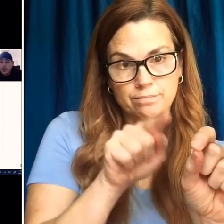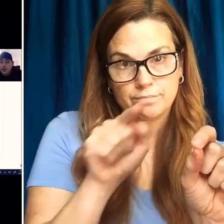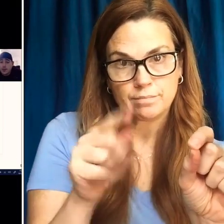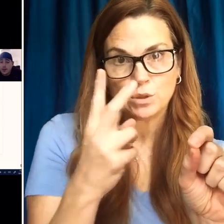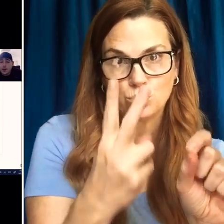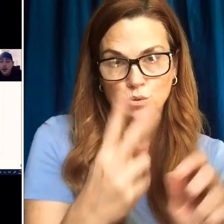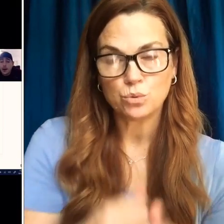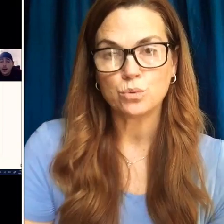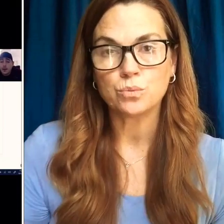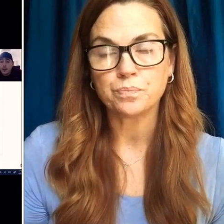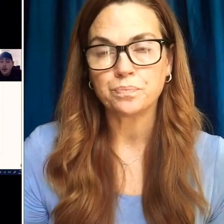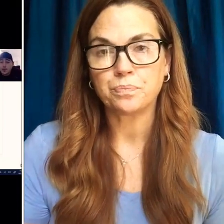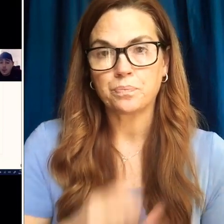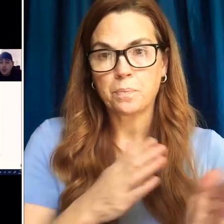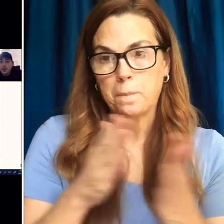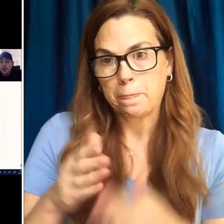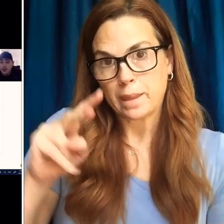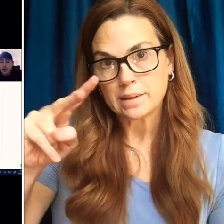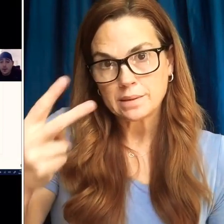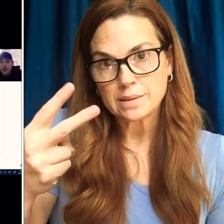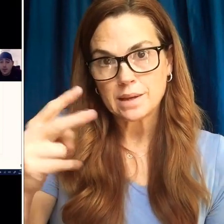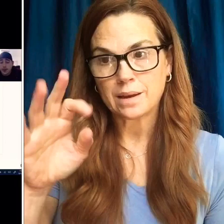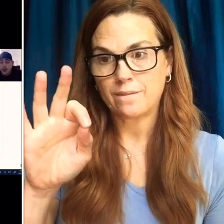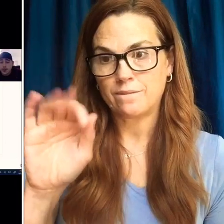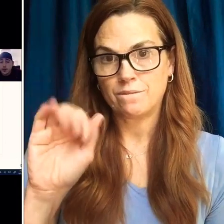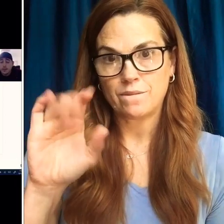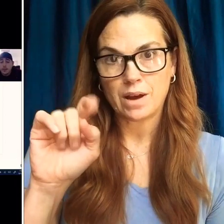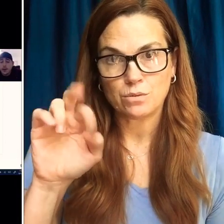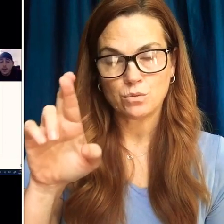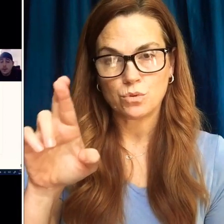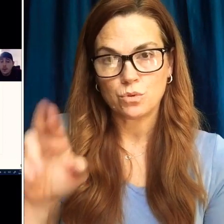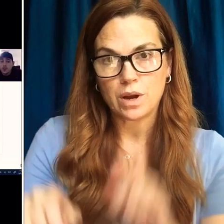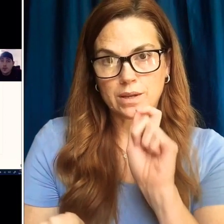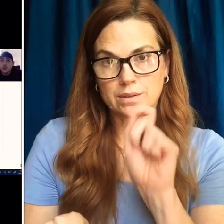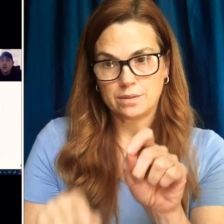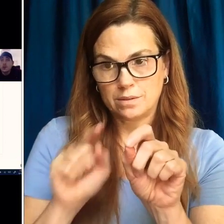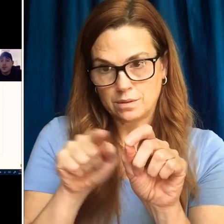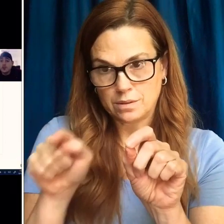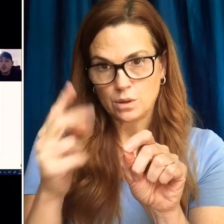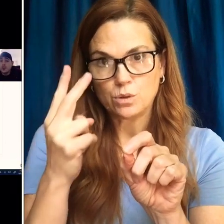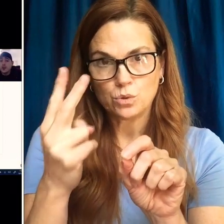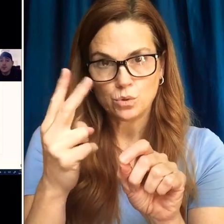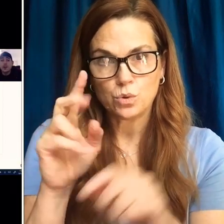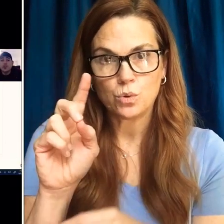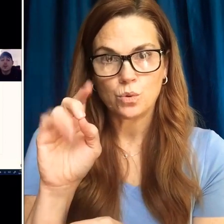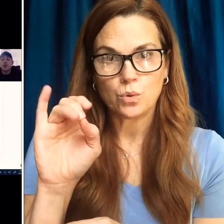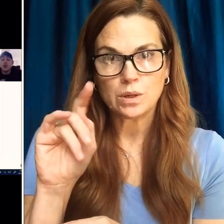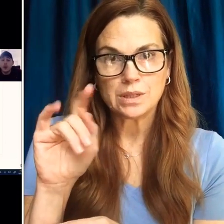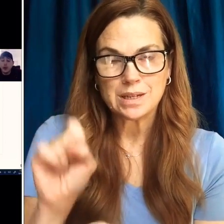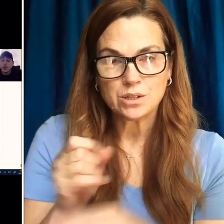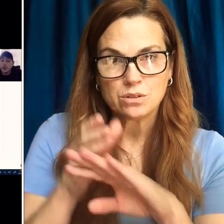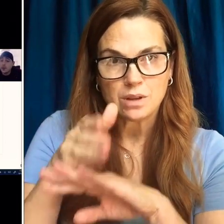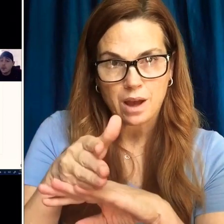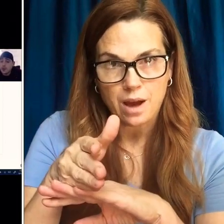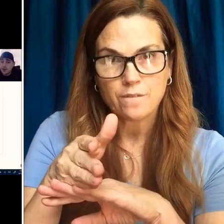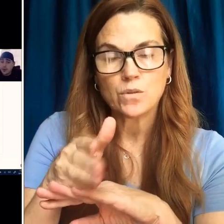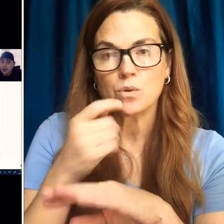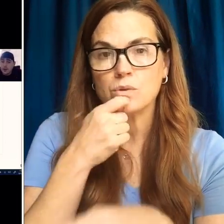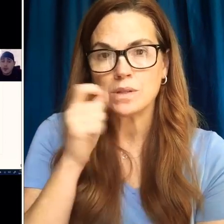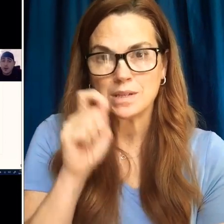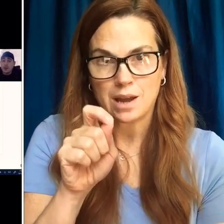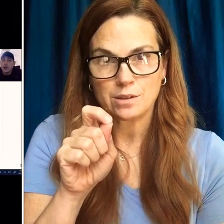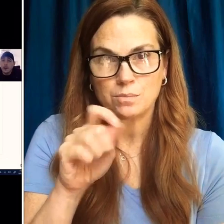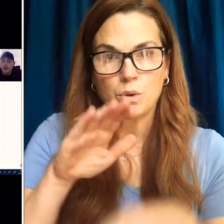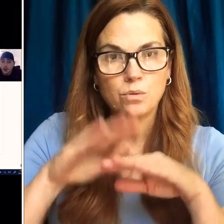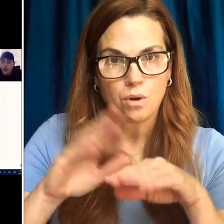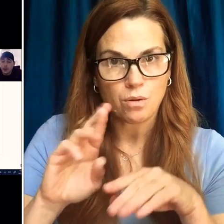factor has 2 digits to the right of my decimal. So 2 plus 2 gives me a total of 4 digits to the